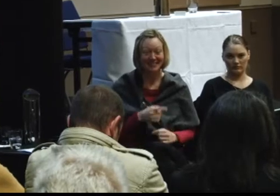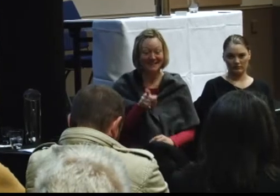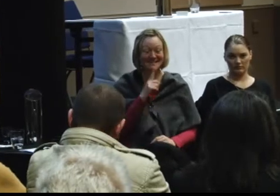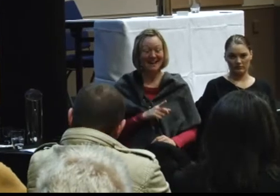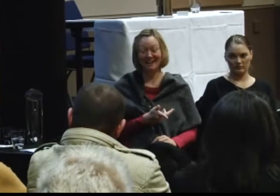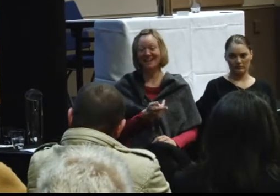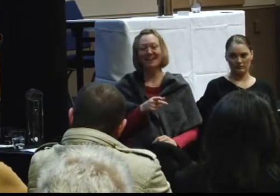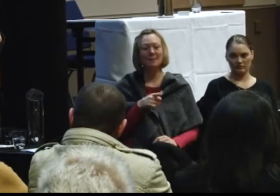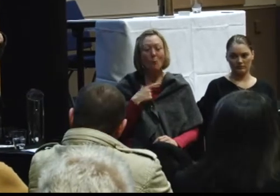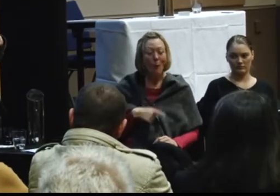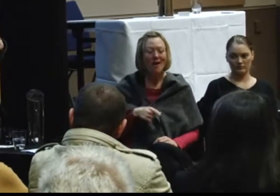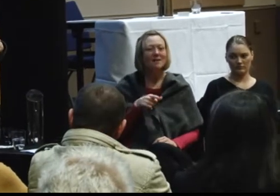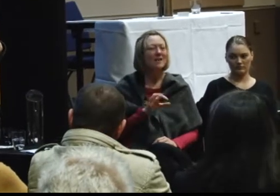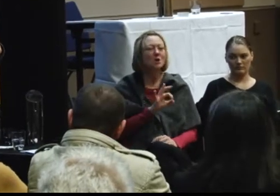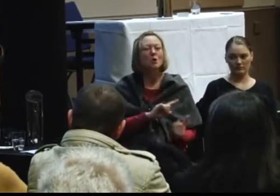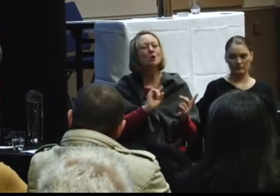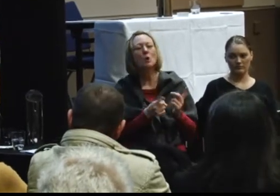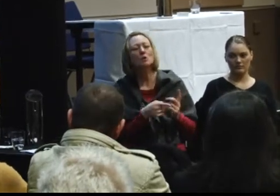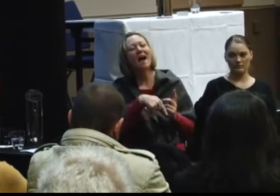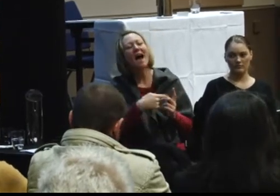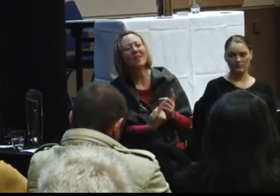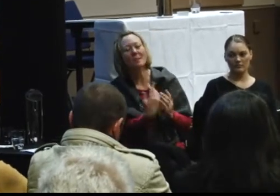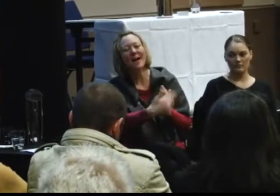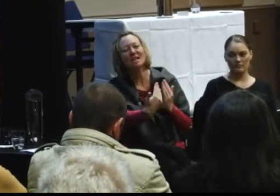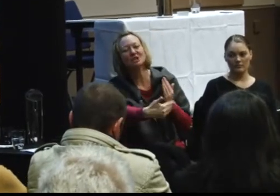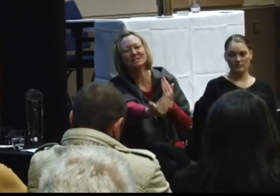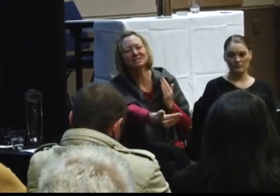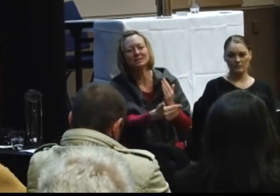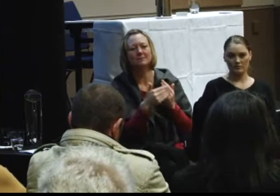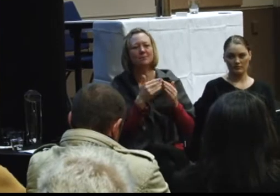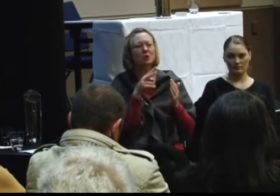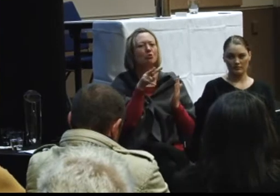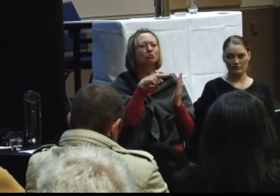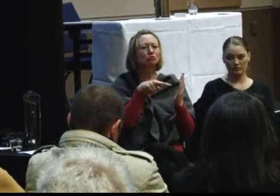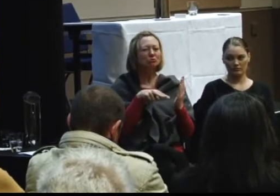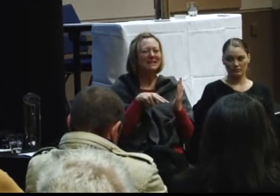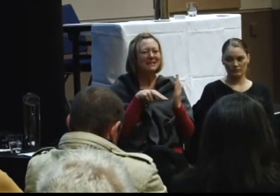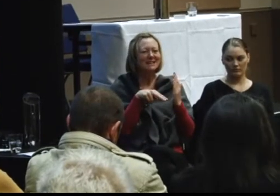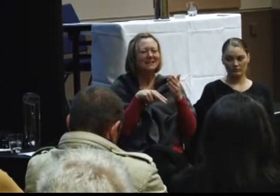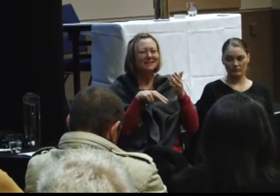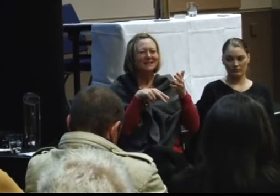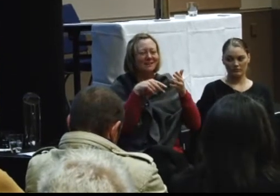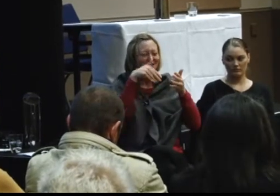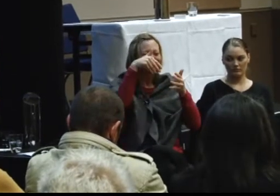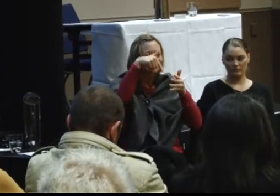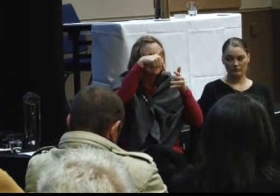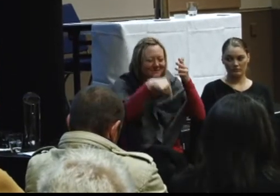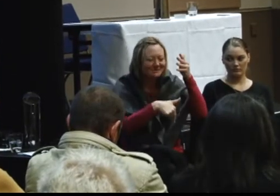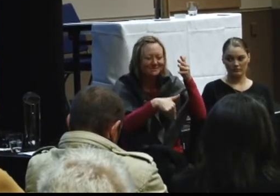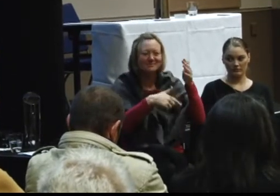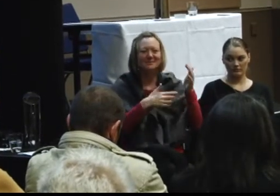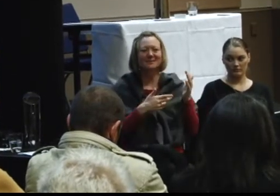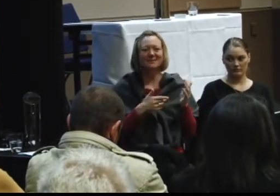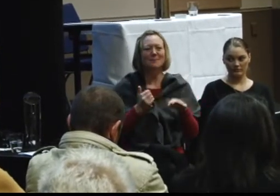they don't go to the other pages. They don't know how to read below the fold. There's those basic kind of things, and there's a lot